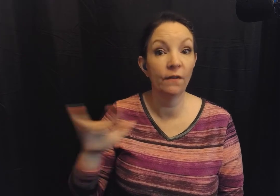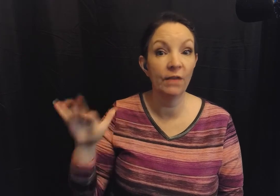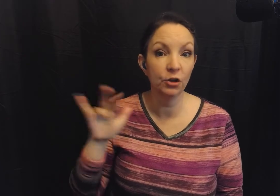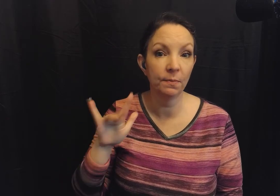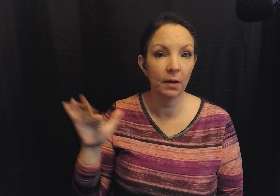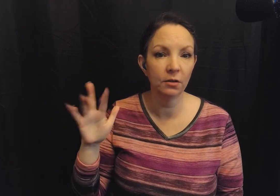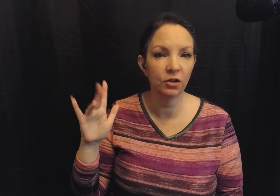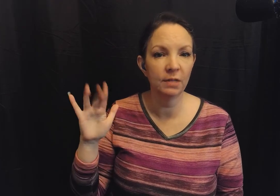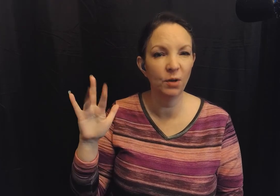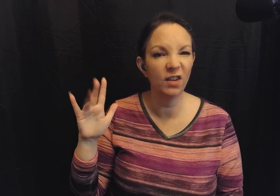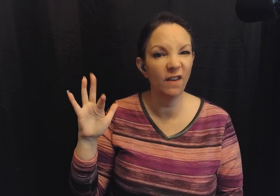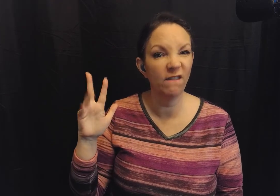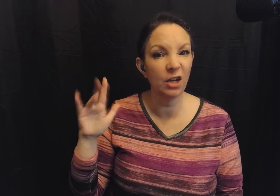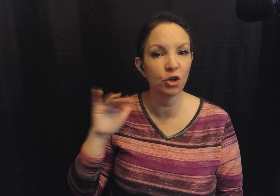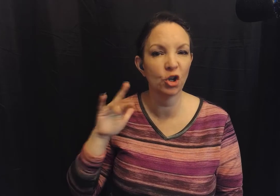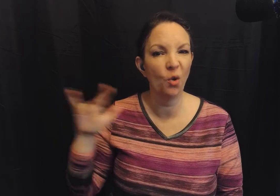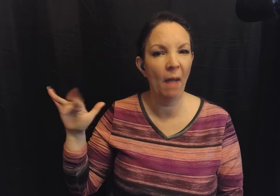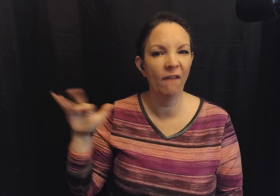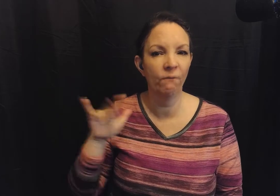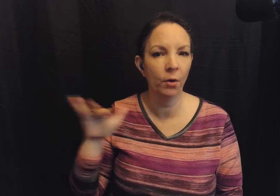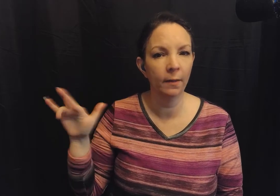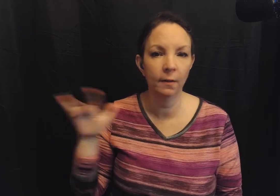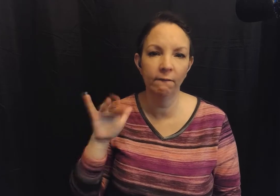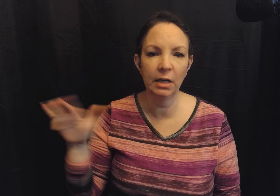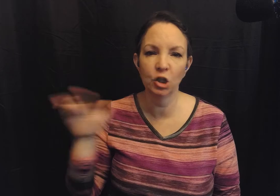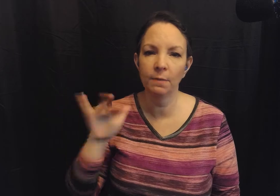spell. You're just moving your fingers and go back and forth. Finger spell.